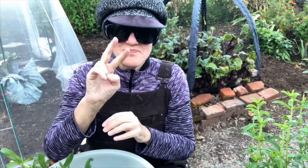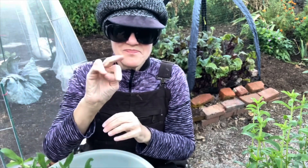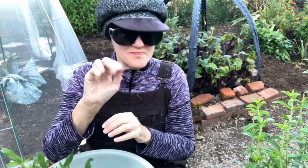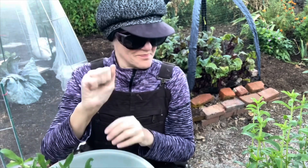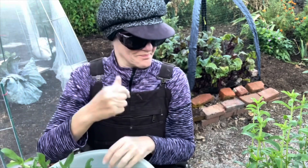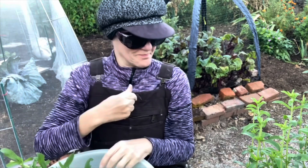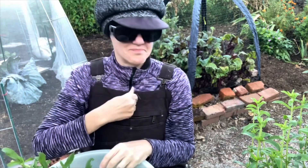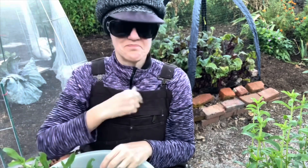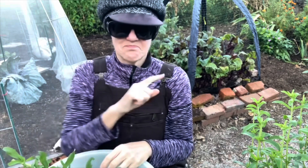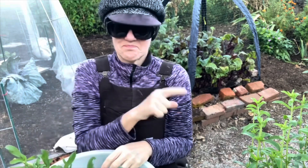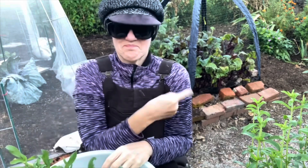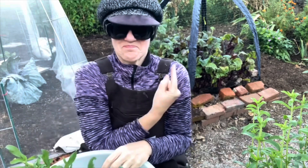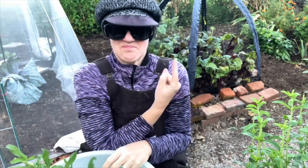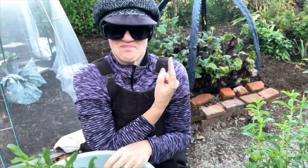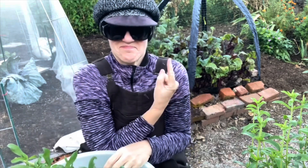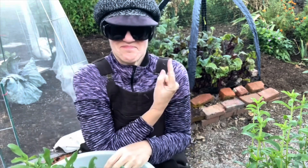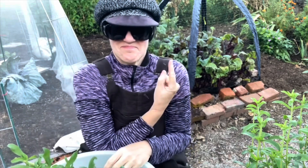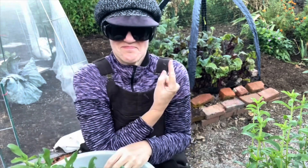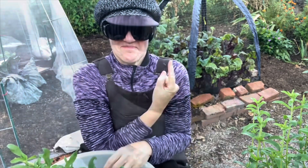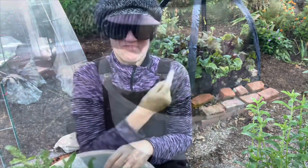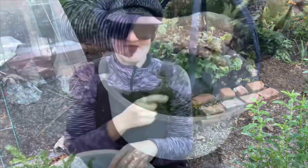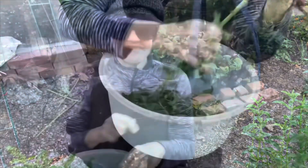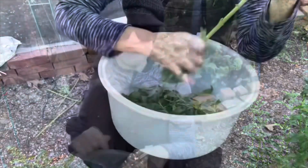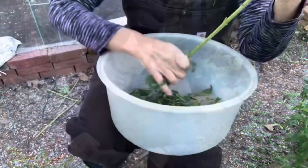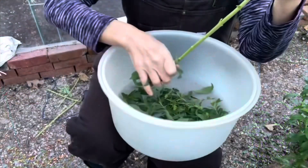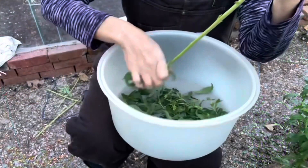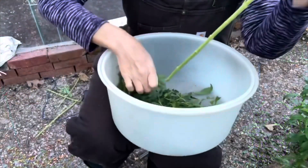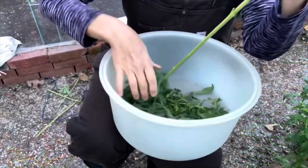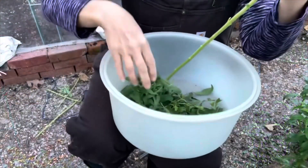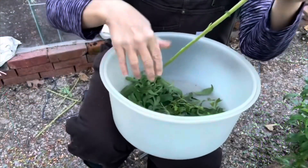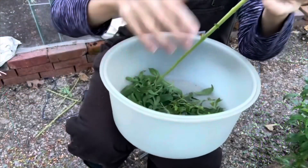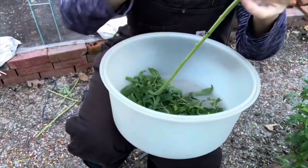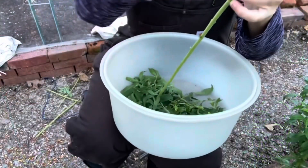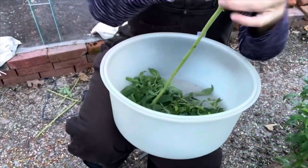lot of stevia, and I only have this one plant.